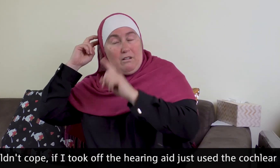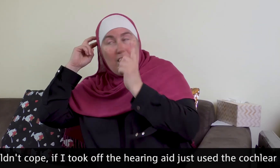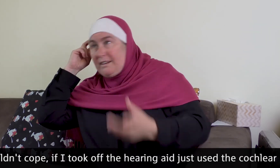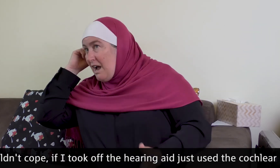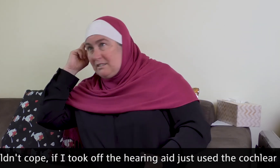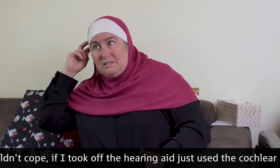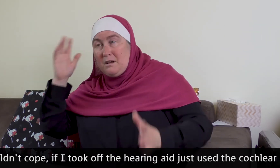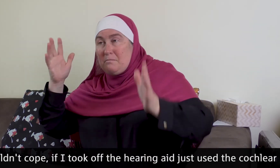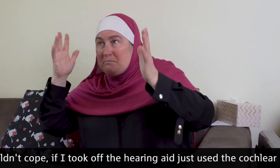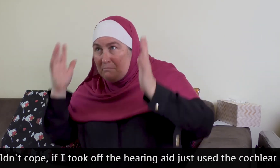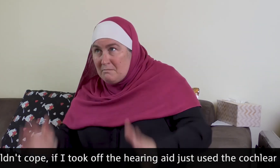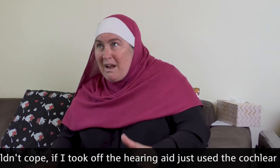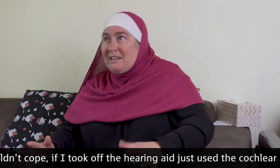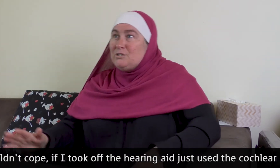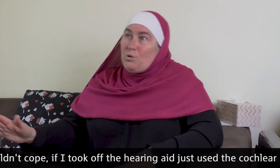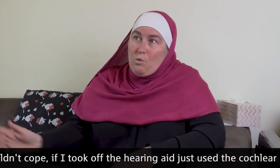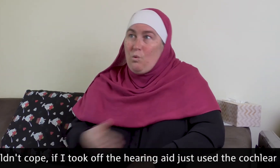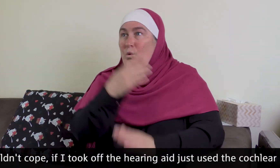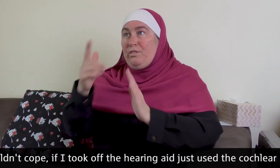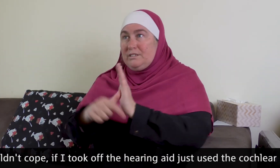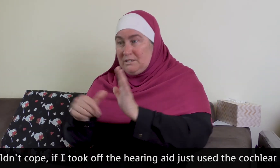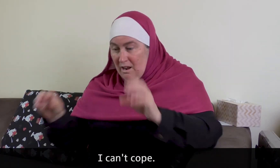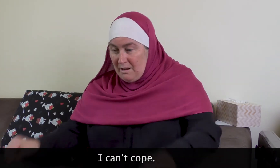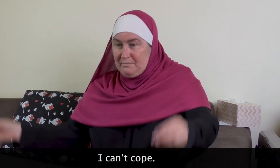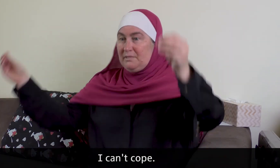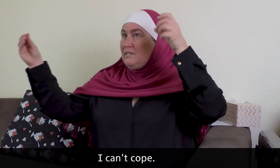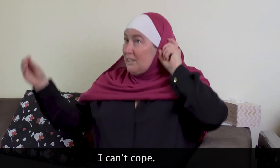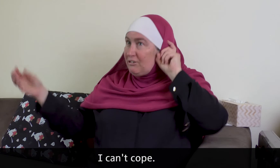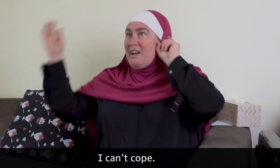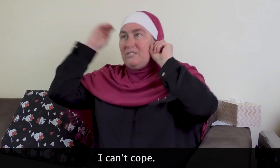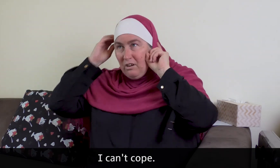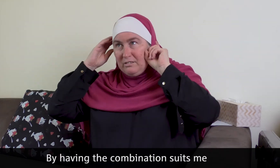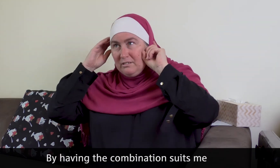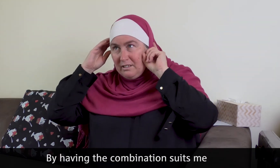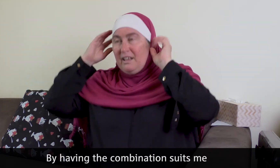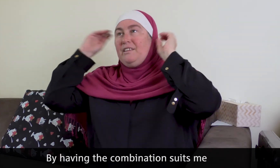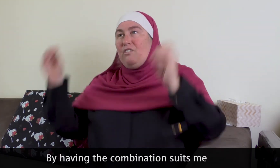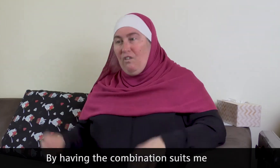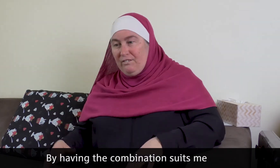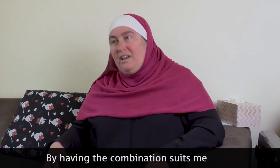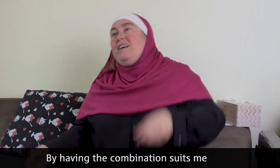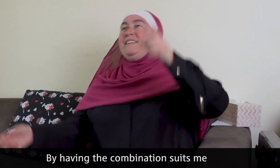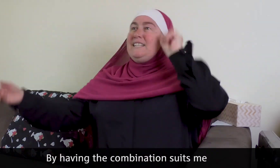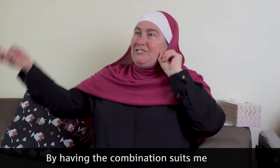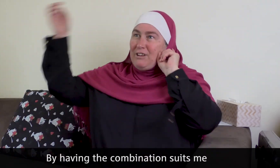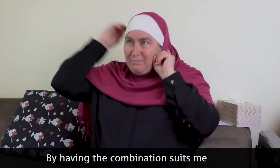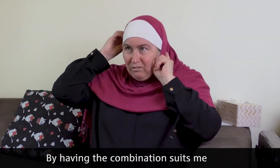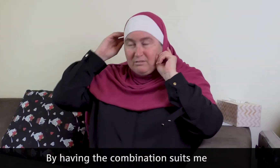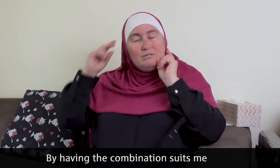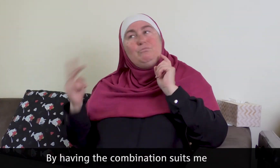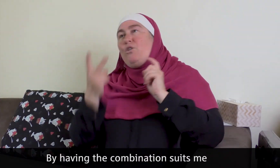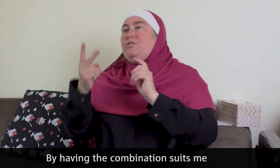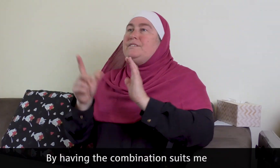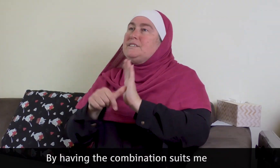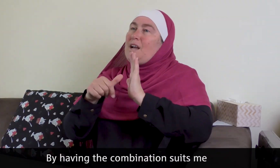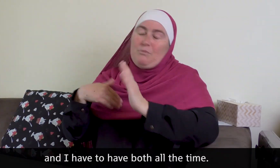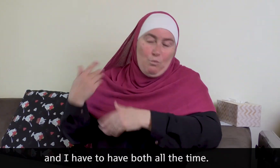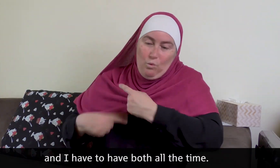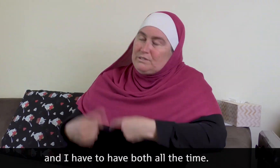cope. If I took off the hearing aid and just used the cochlear, I can't cope. By having the combination suits me, and I have to